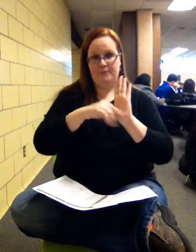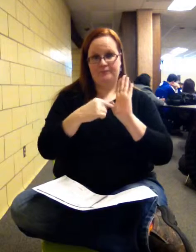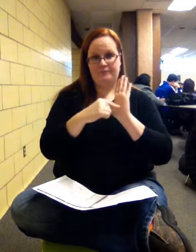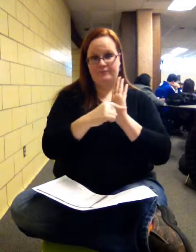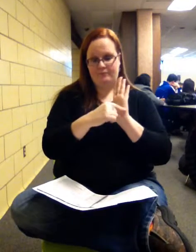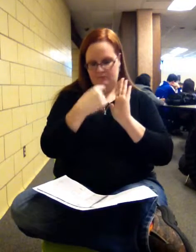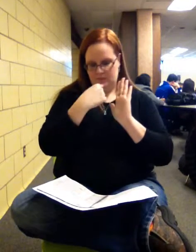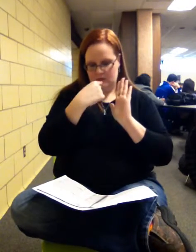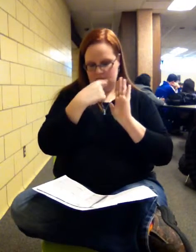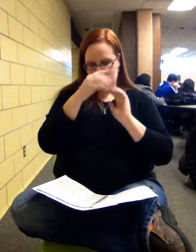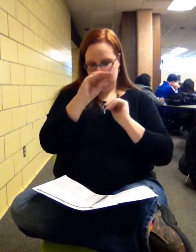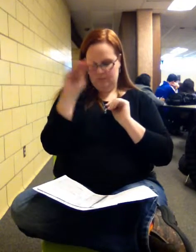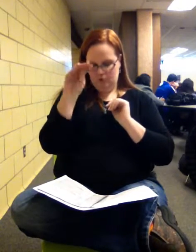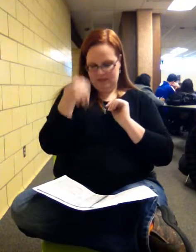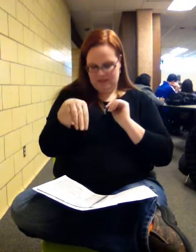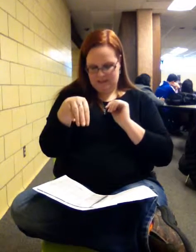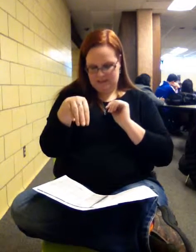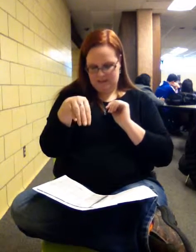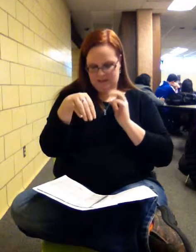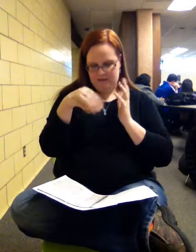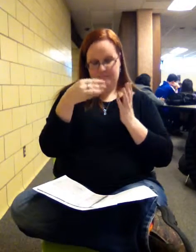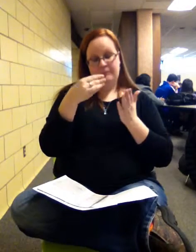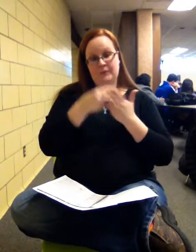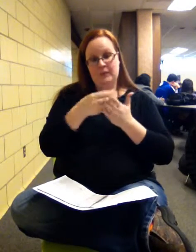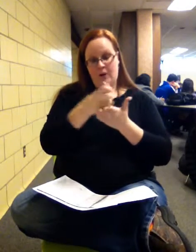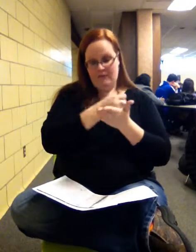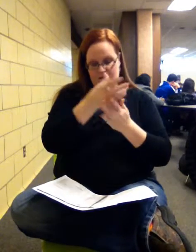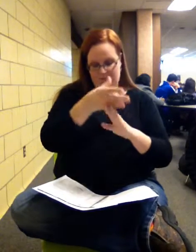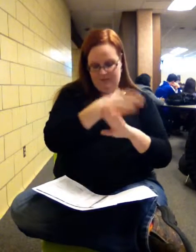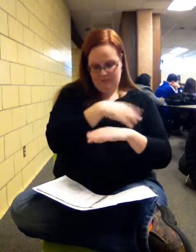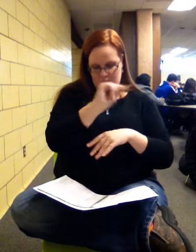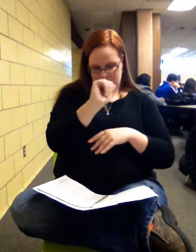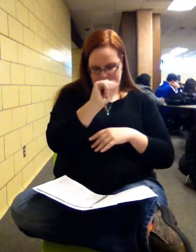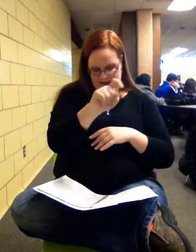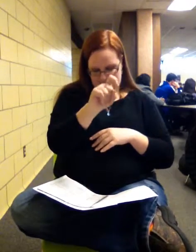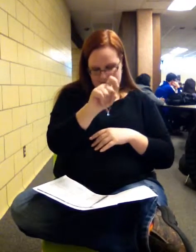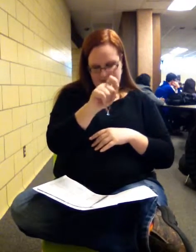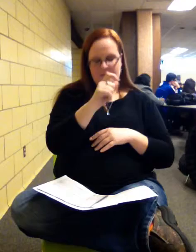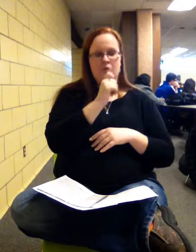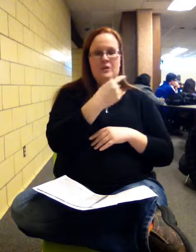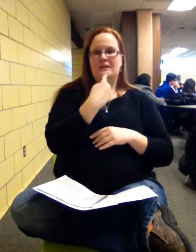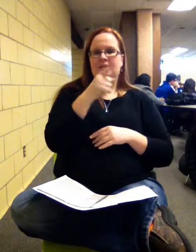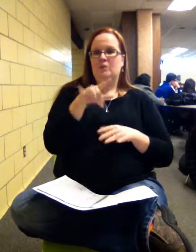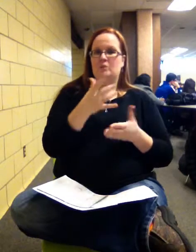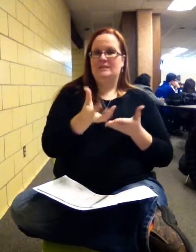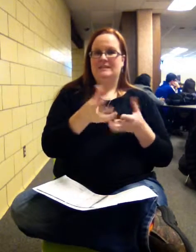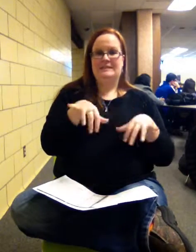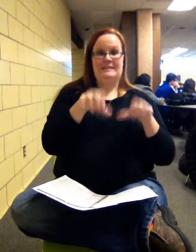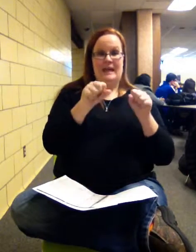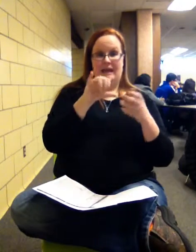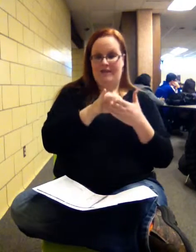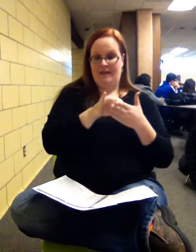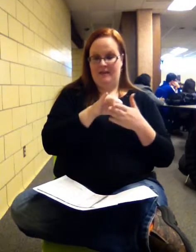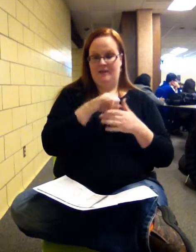says percent profit before taxes. So they're not saying you take that percent, they're telling you that the answer in